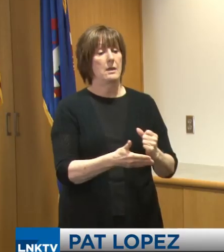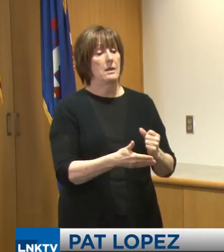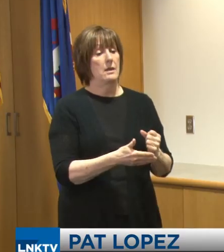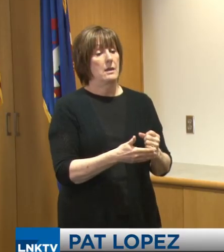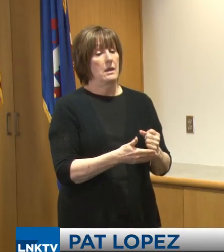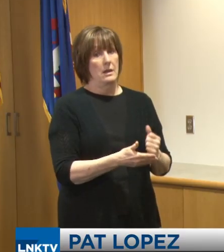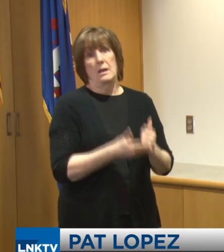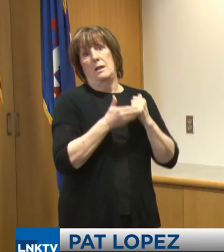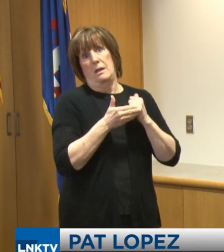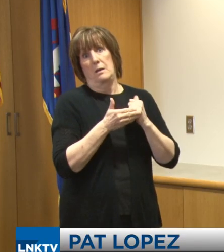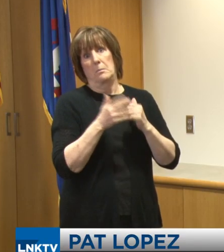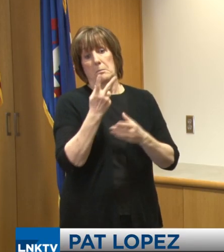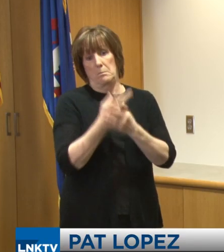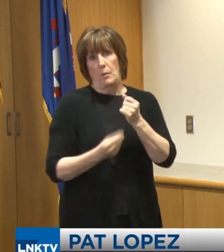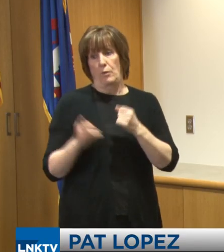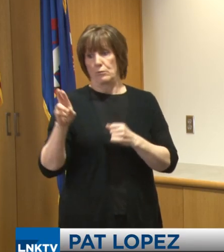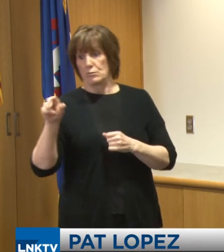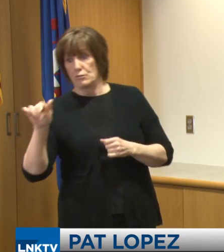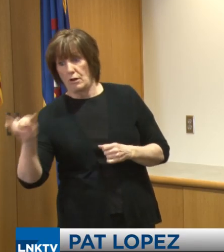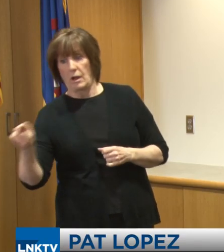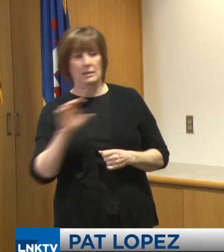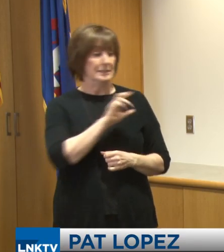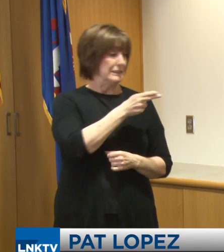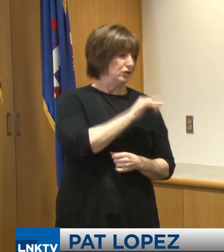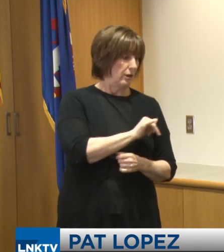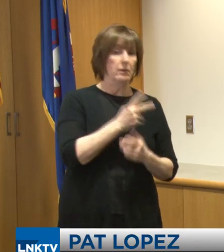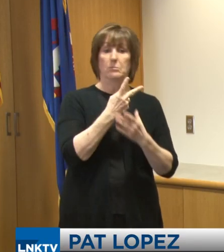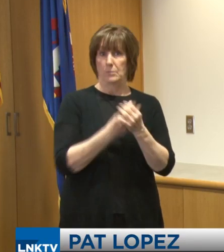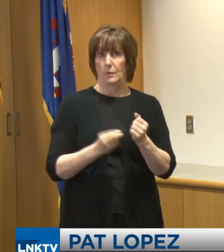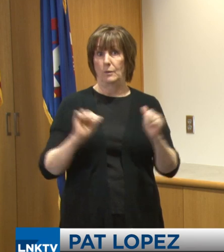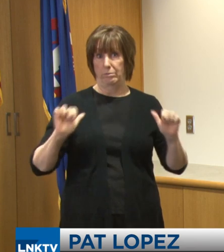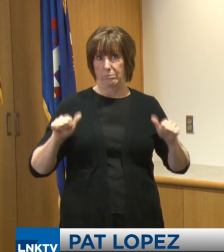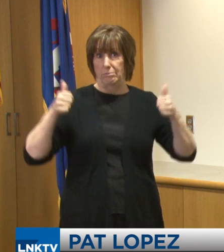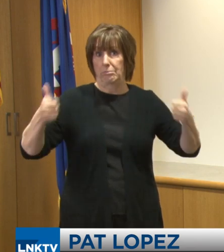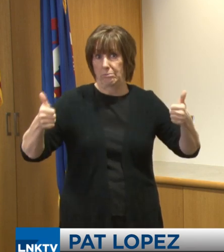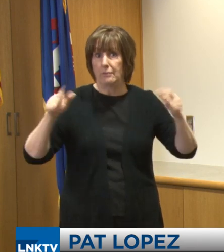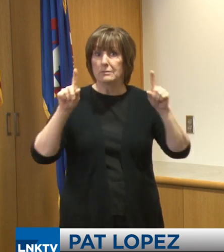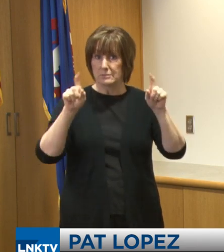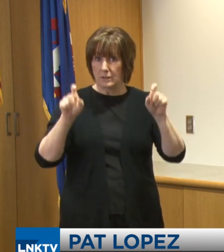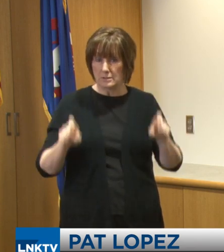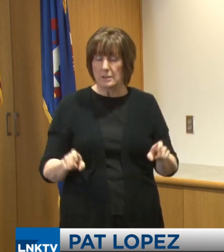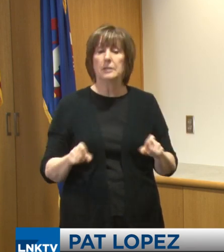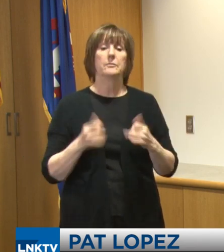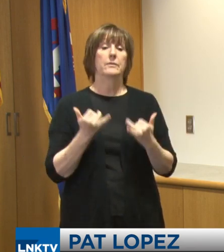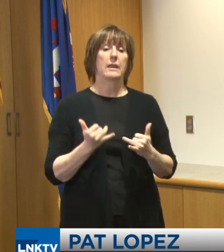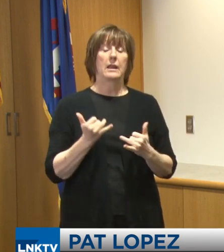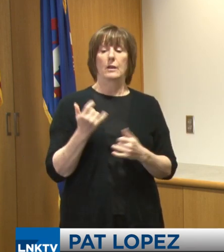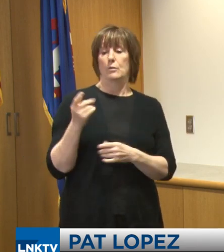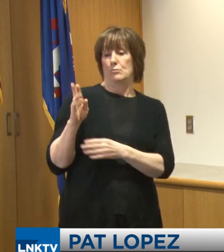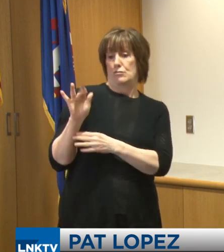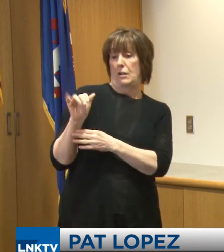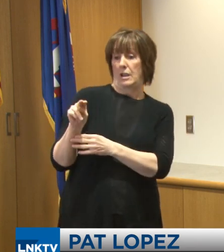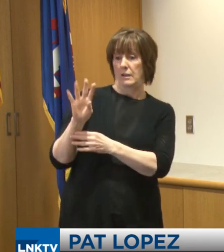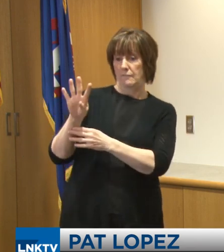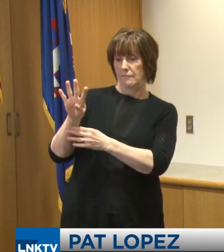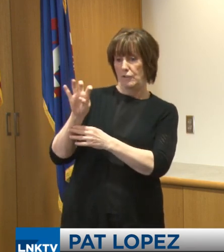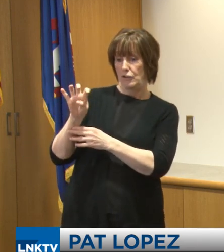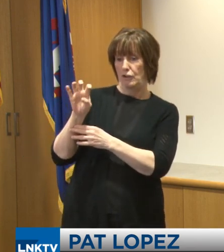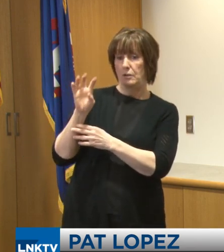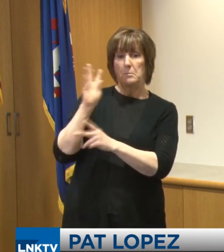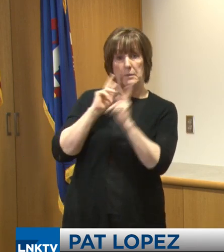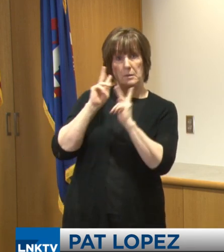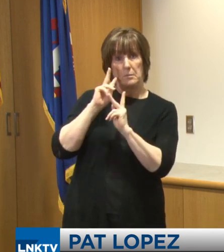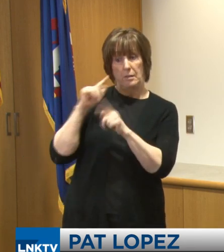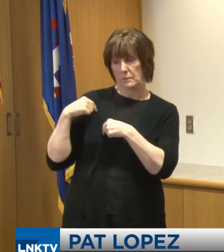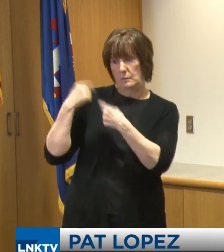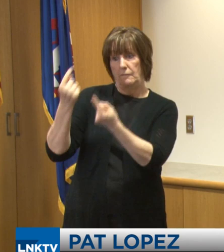Bryan Health and CHI Health having more options for testing. Through Tuesday, Bryan Health had tested 400 people